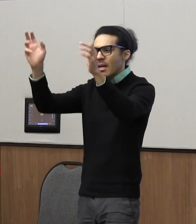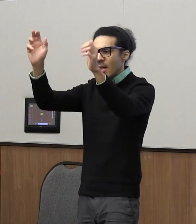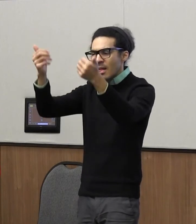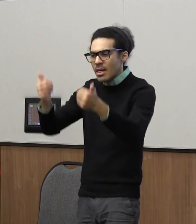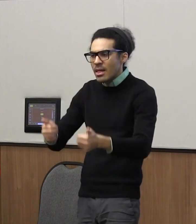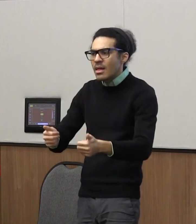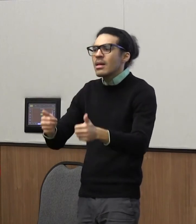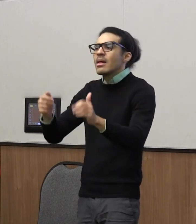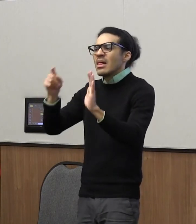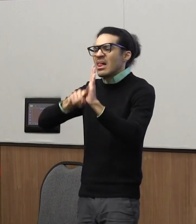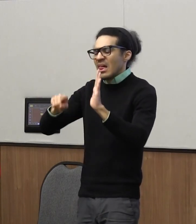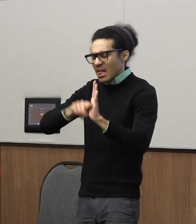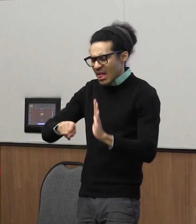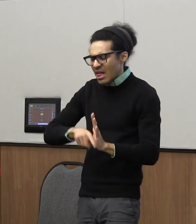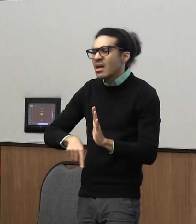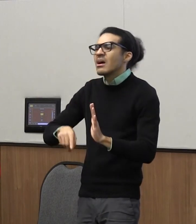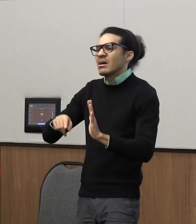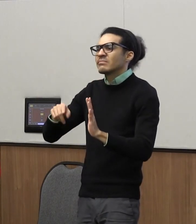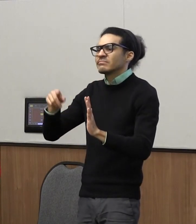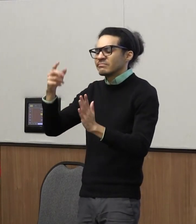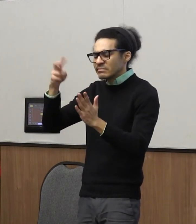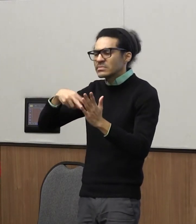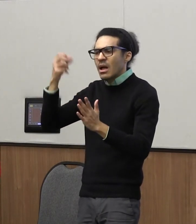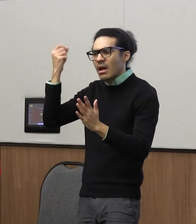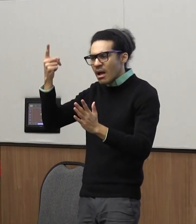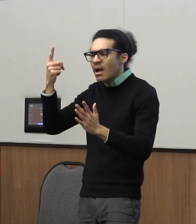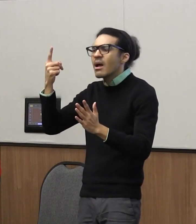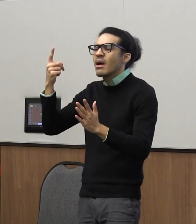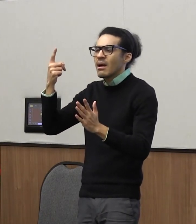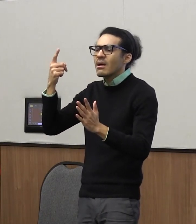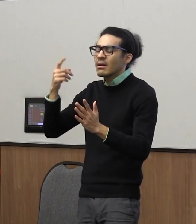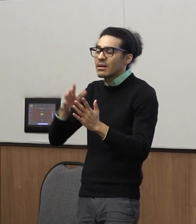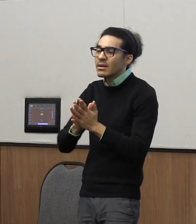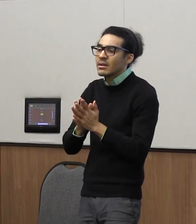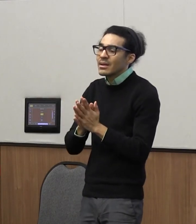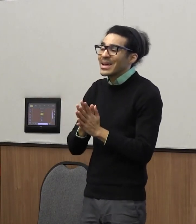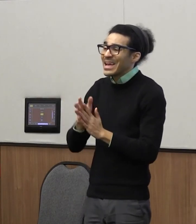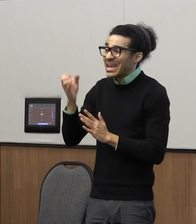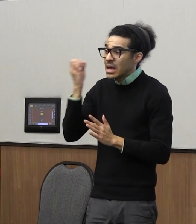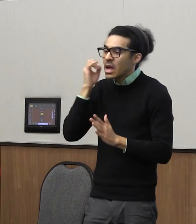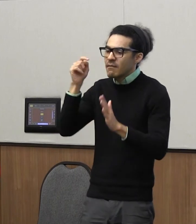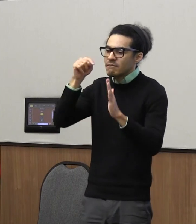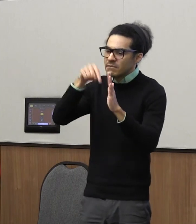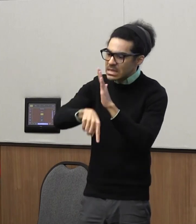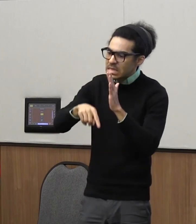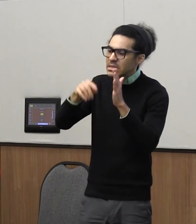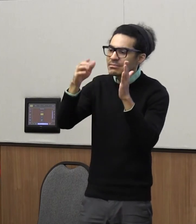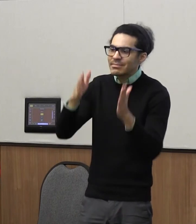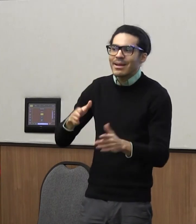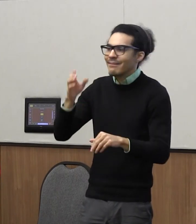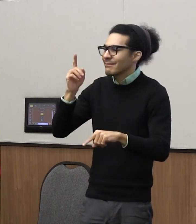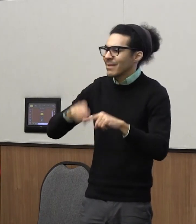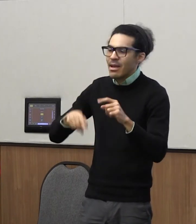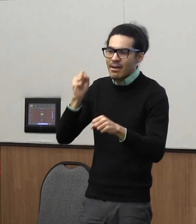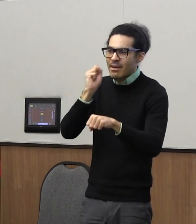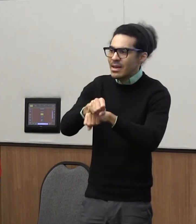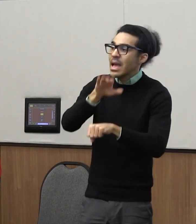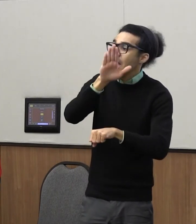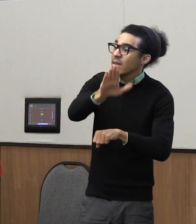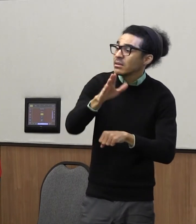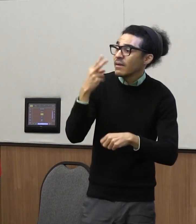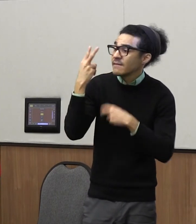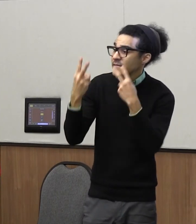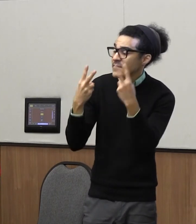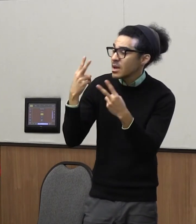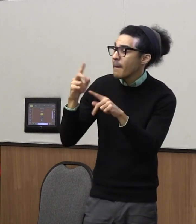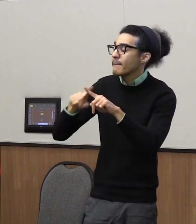to illiteracy, and to ignorance. The act of an assassin should not be allowed to overshadow Dr. King's vision, but